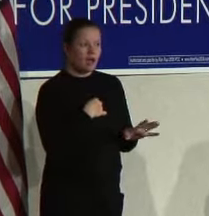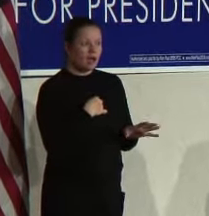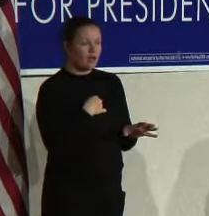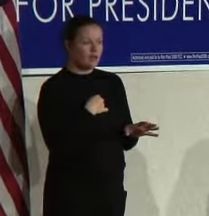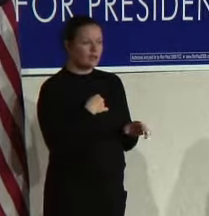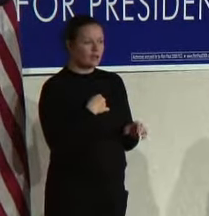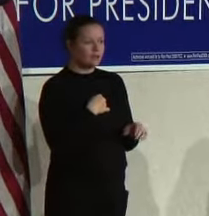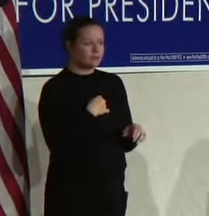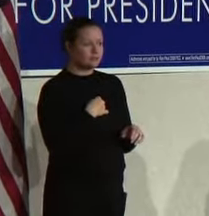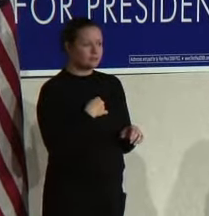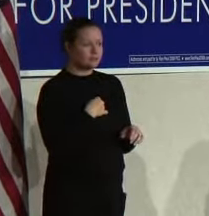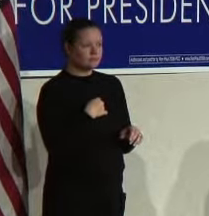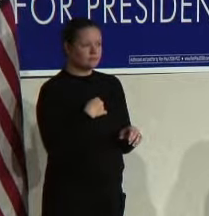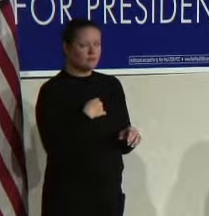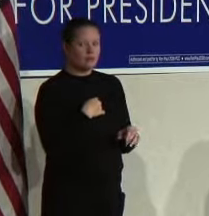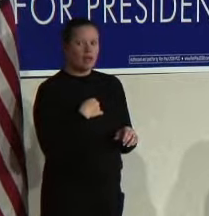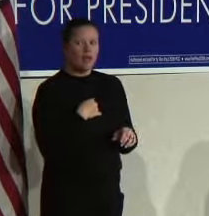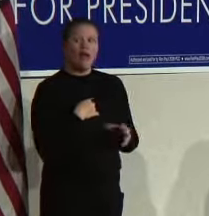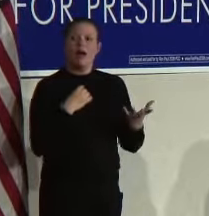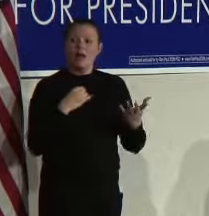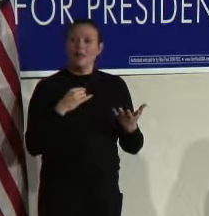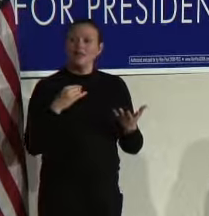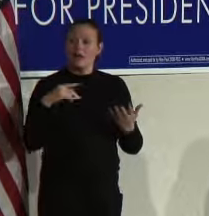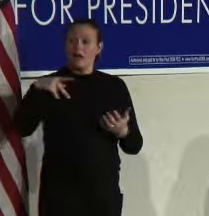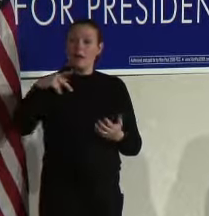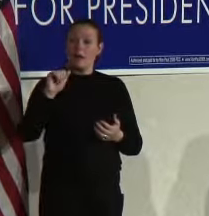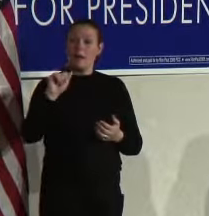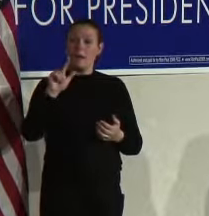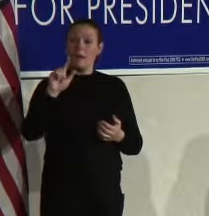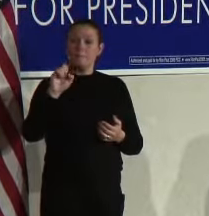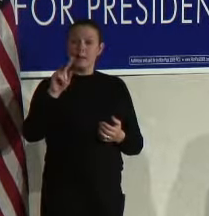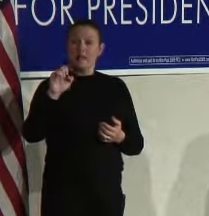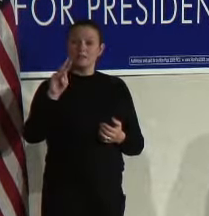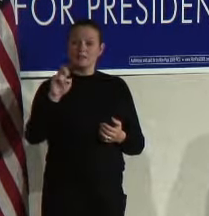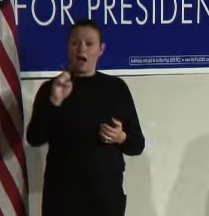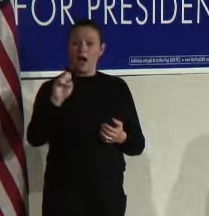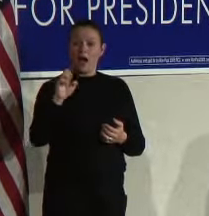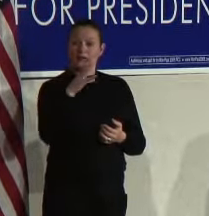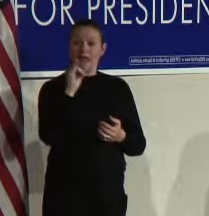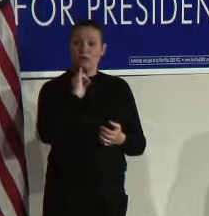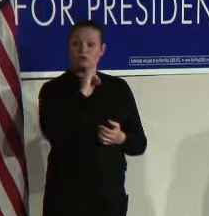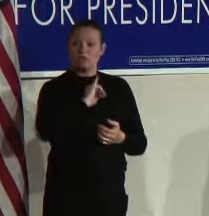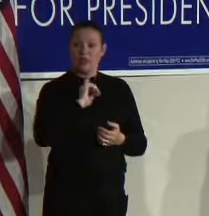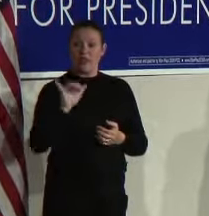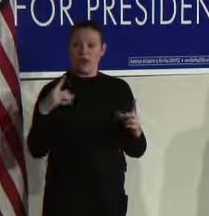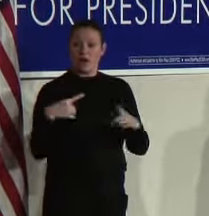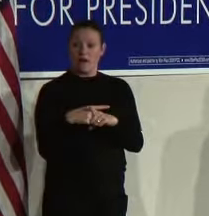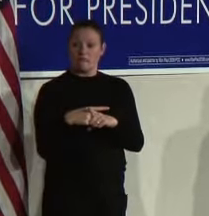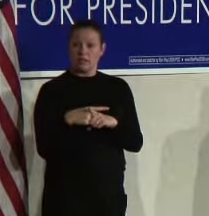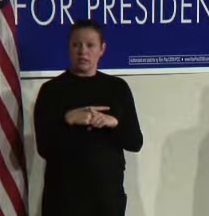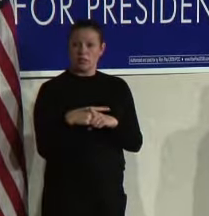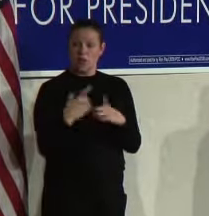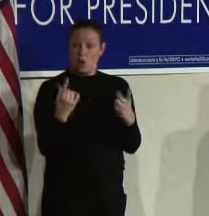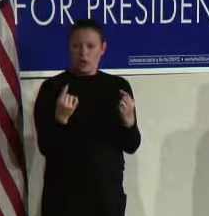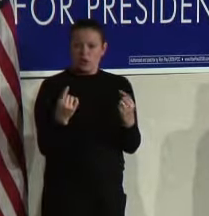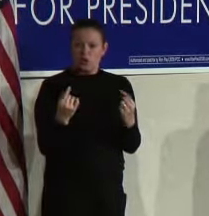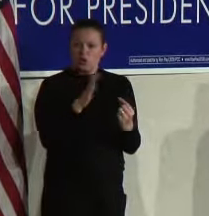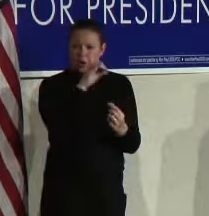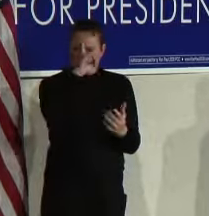particularly interested in the Palestinian-Israeli conflict, and I want to ask you what your policy is on that, what you plan to do, and where you